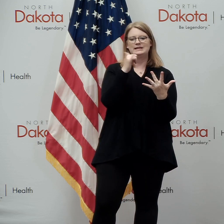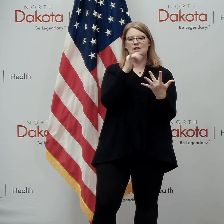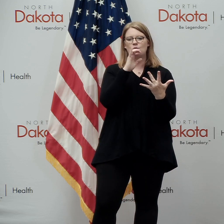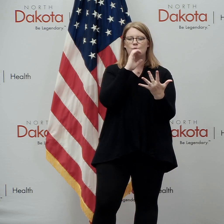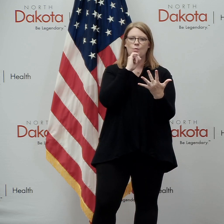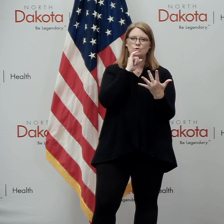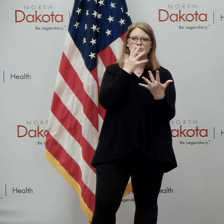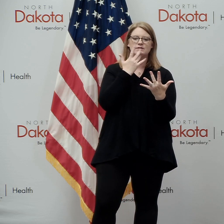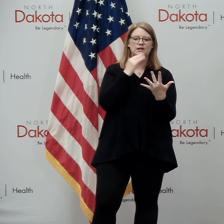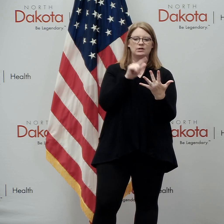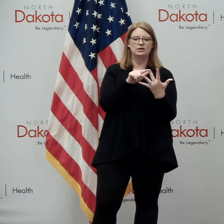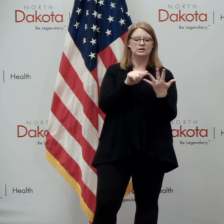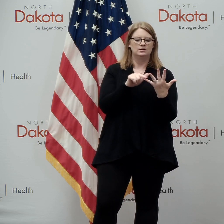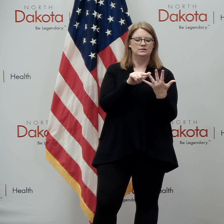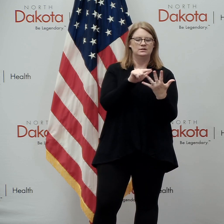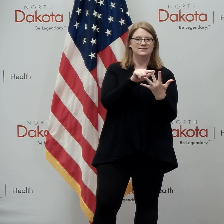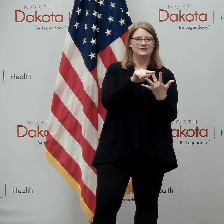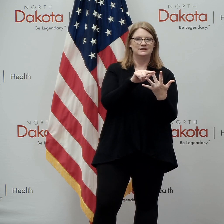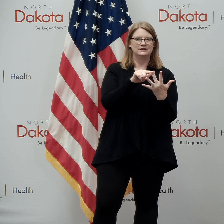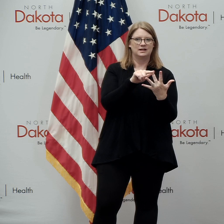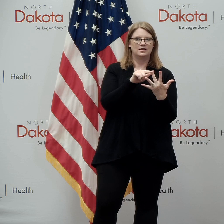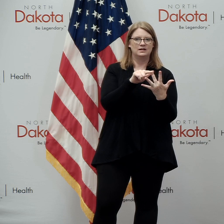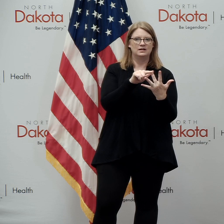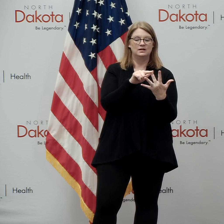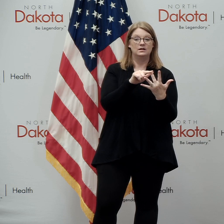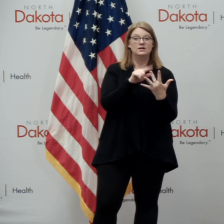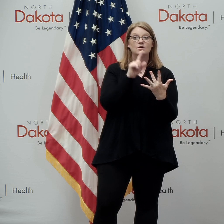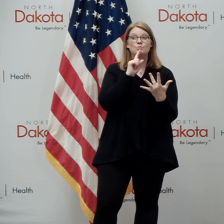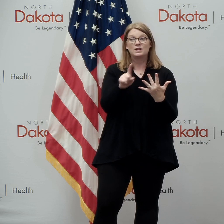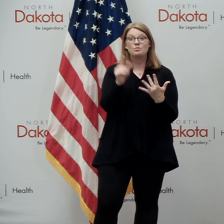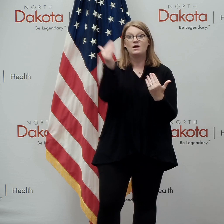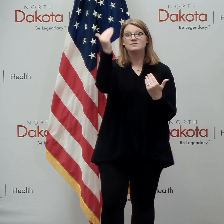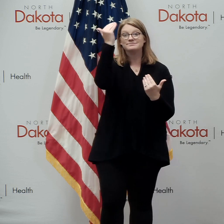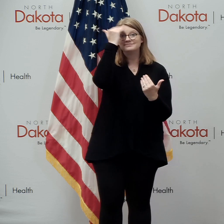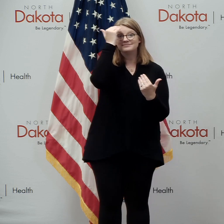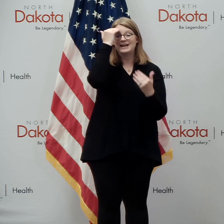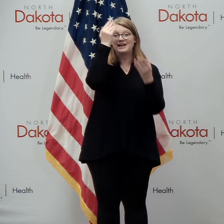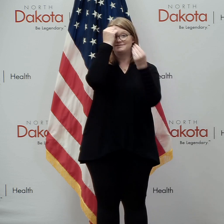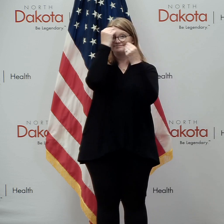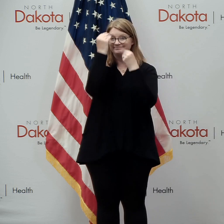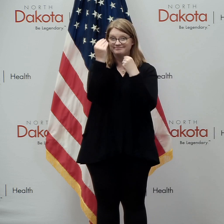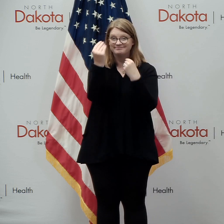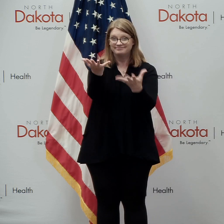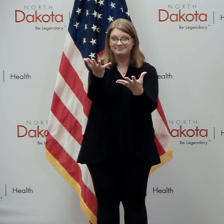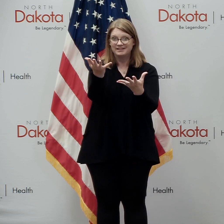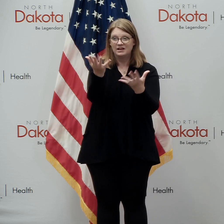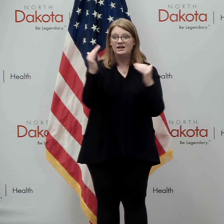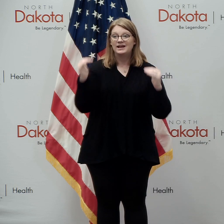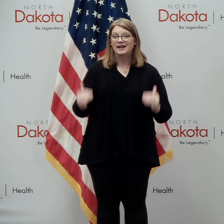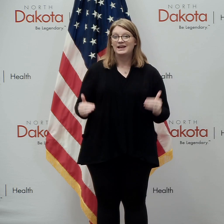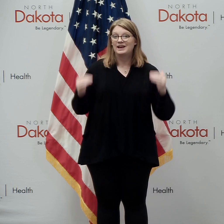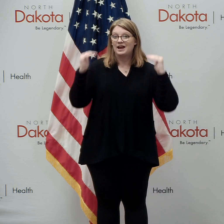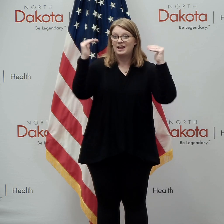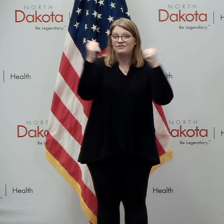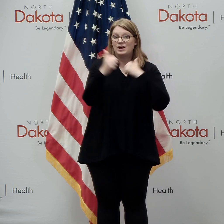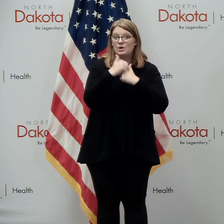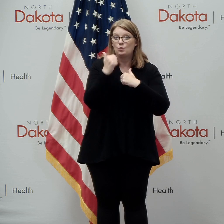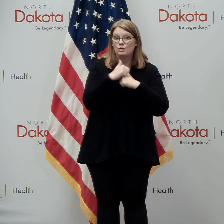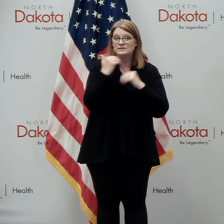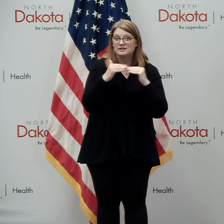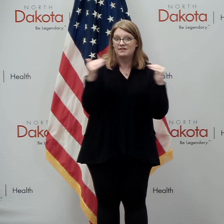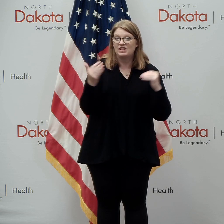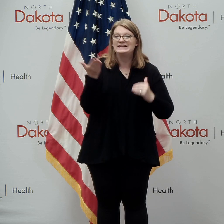here, is that we're doing this because we really want to raise awareness and communicate to North Dakotans that an elevated risk level does